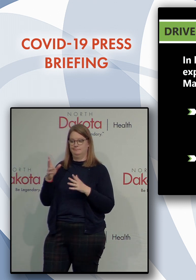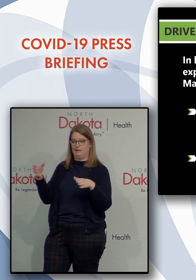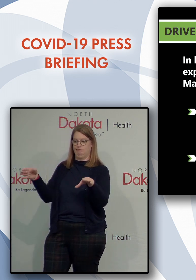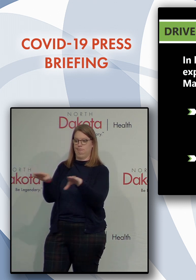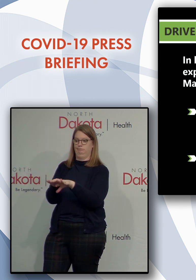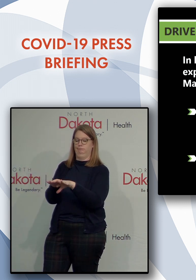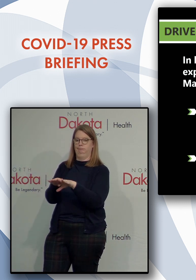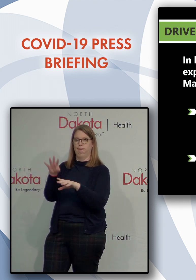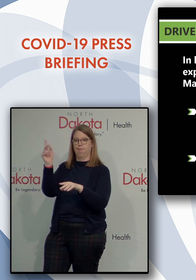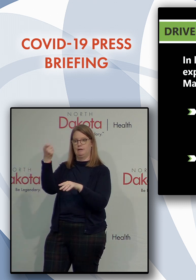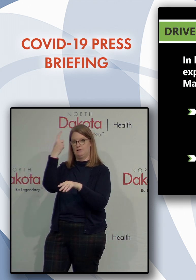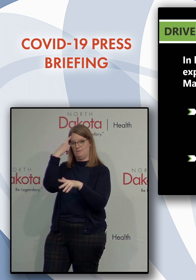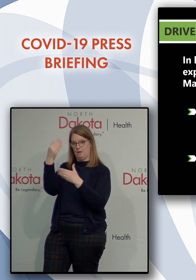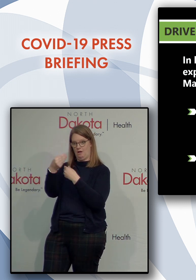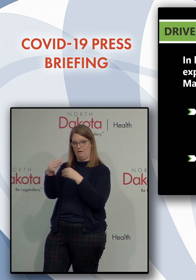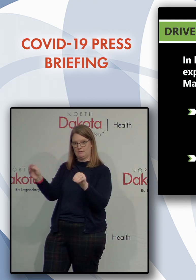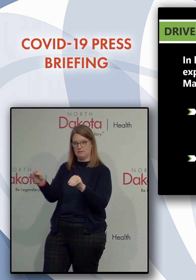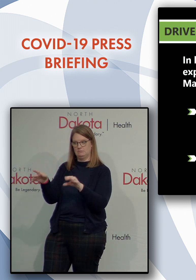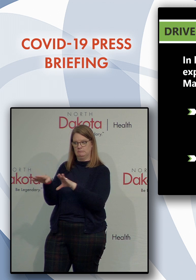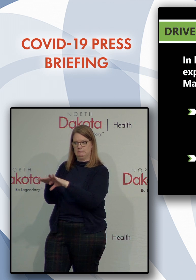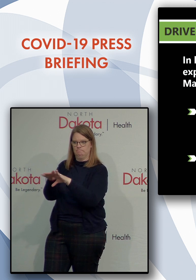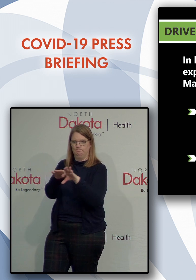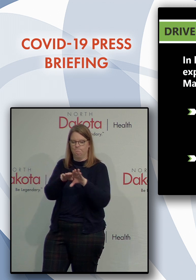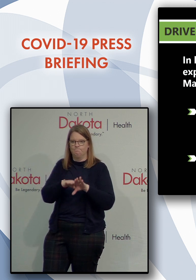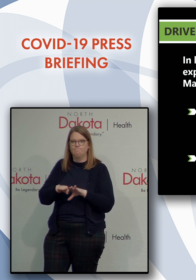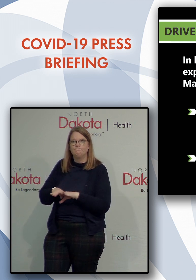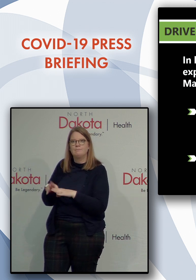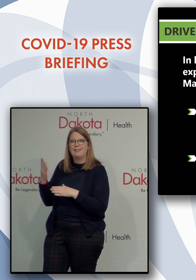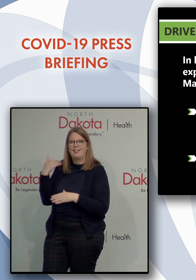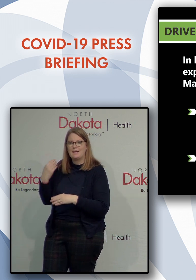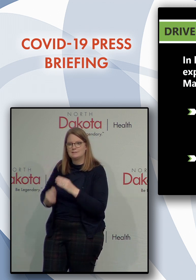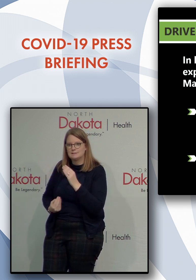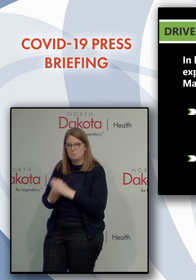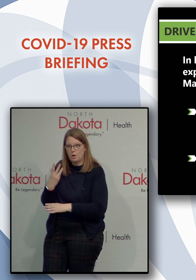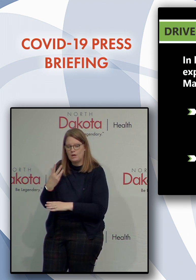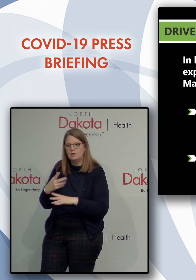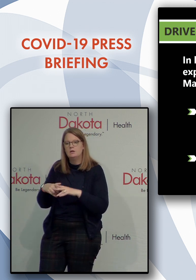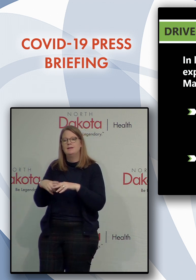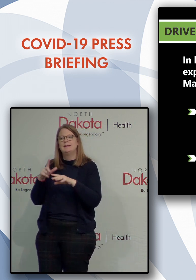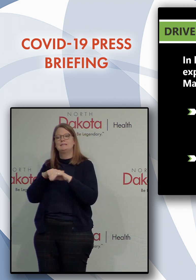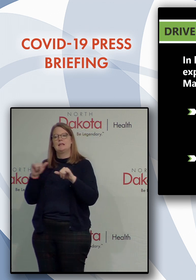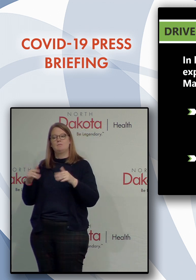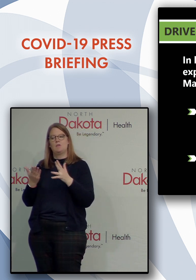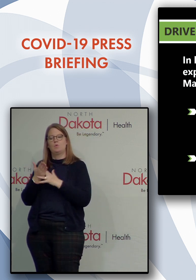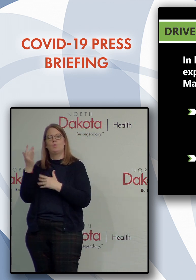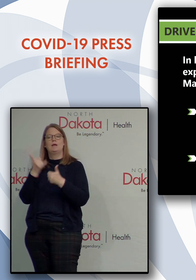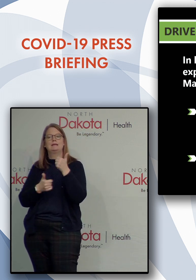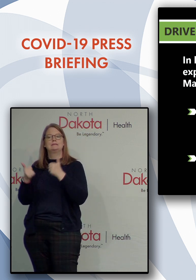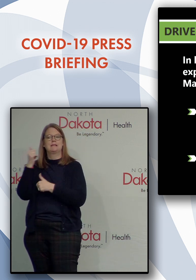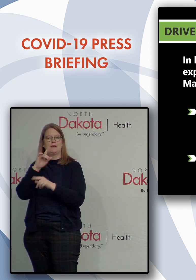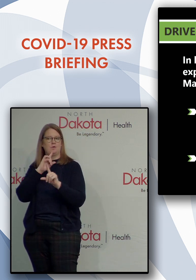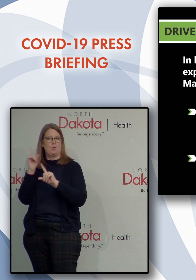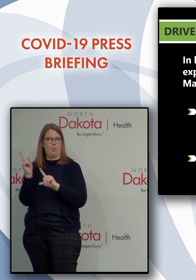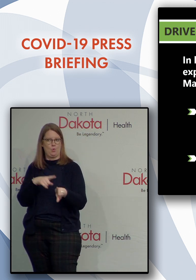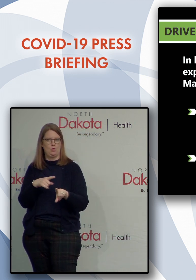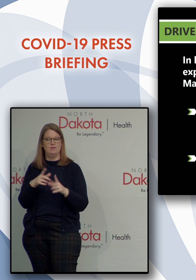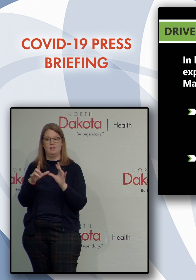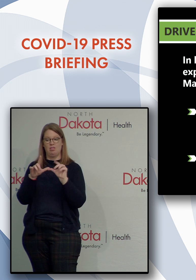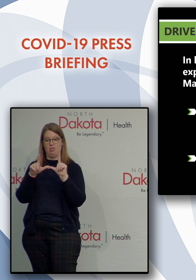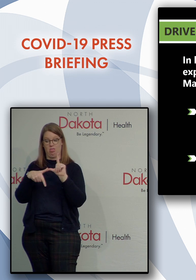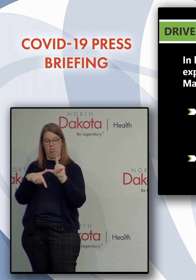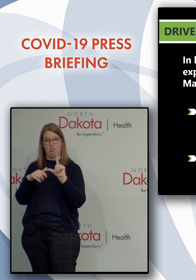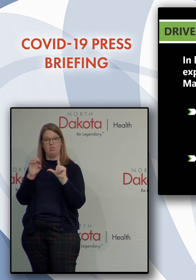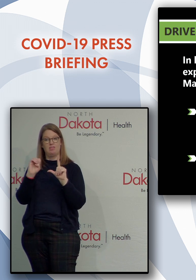government offices out of precaution last spring. At the same time, through executive order, we extended certain expiration